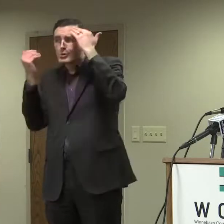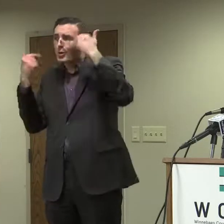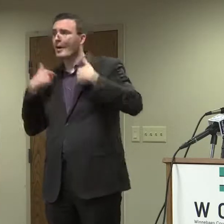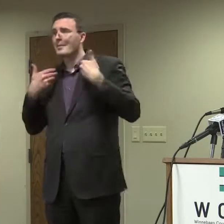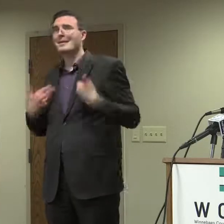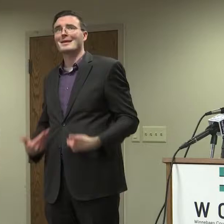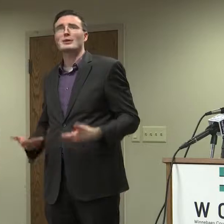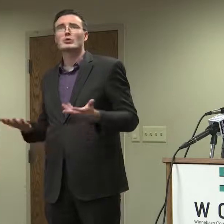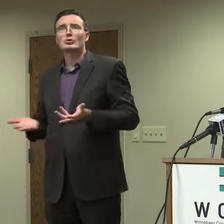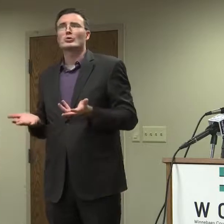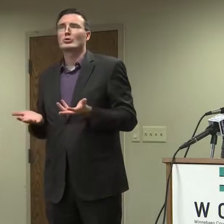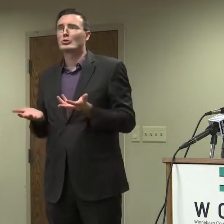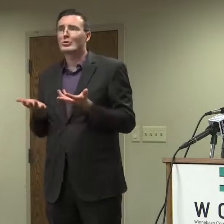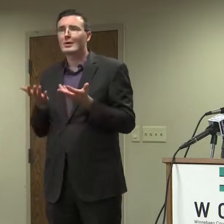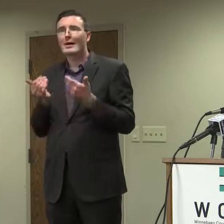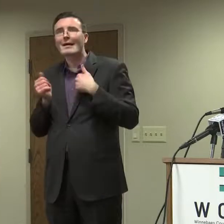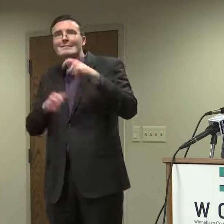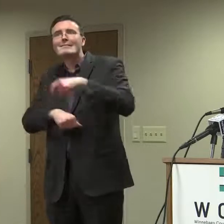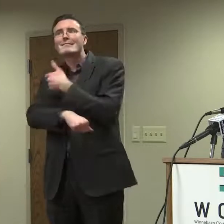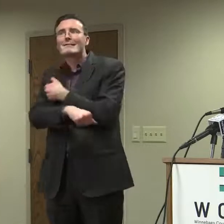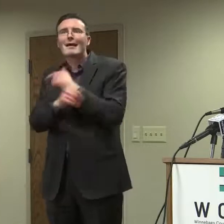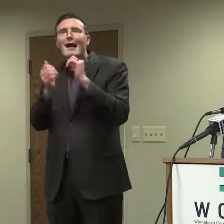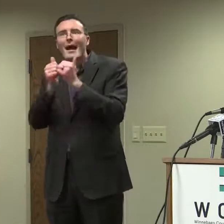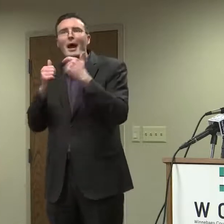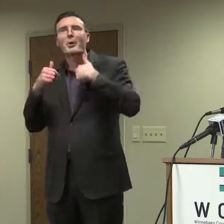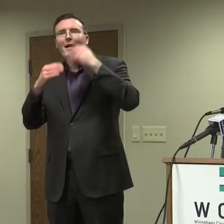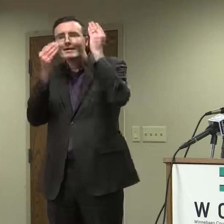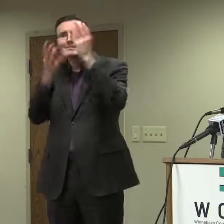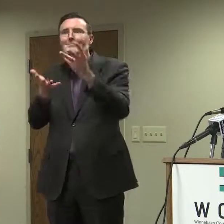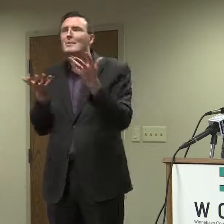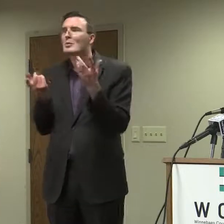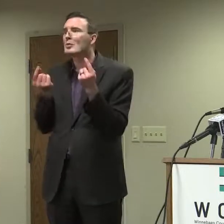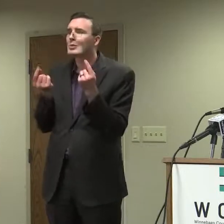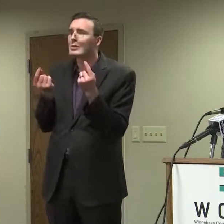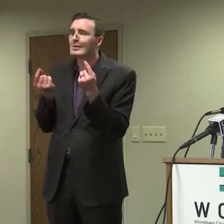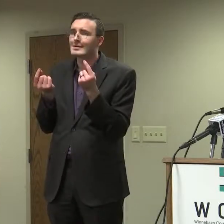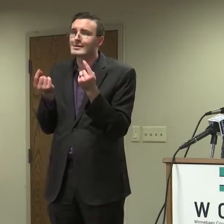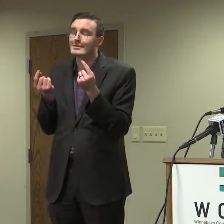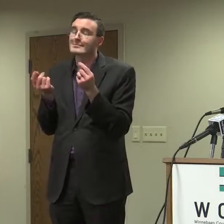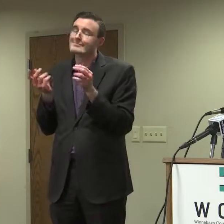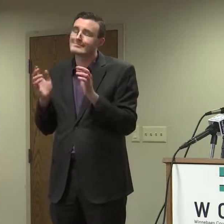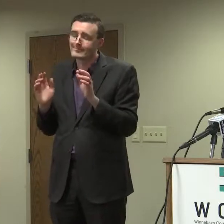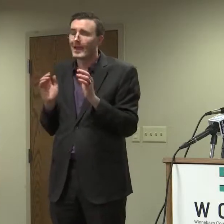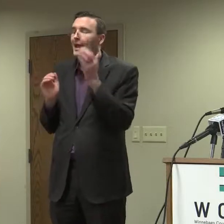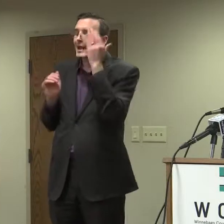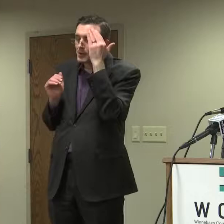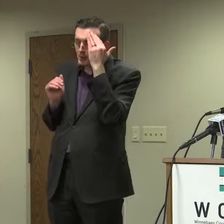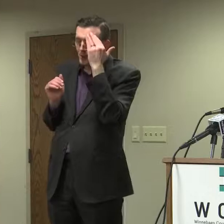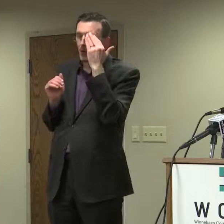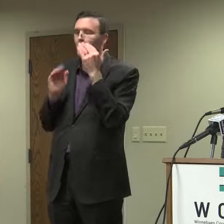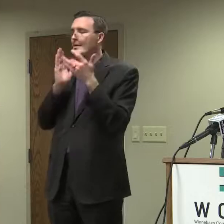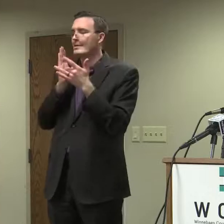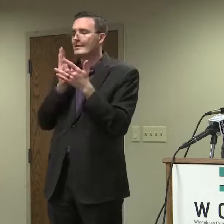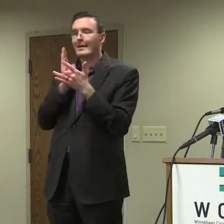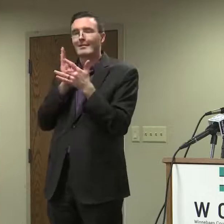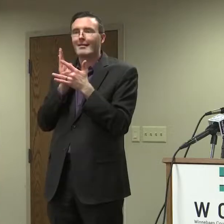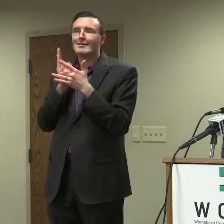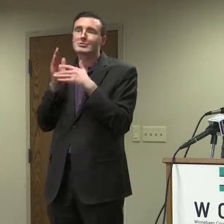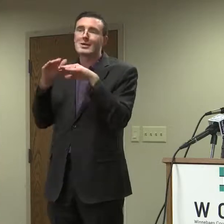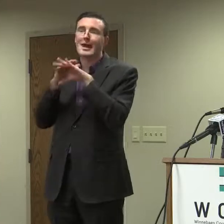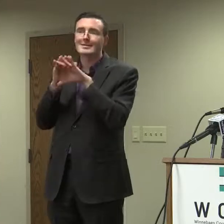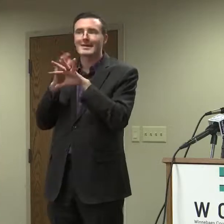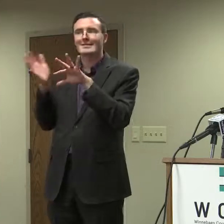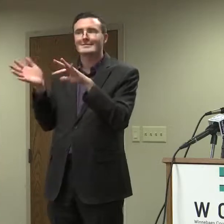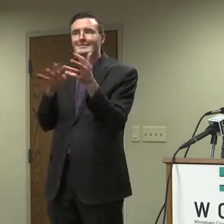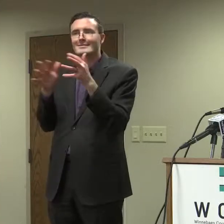vaccine? So again, you know, the systems are not, you know, perfect. We know technology access throughout the country. This has